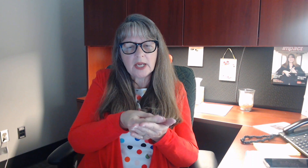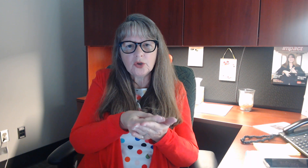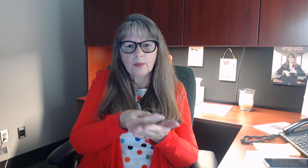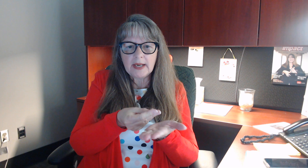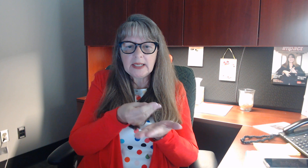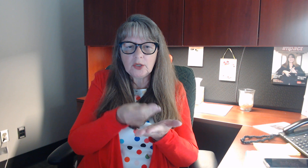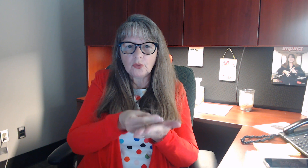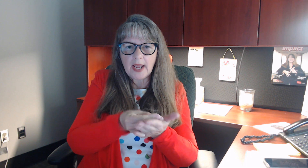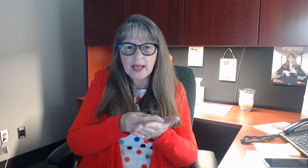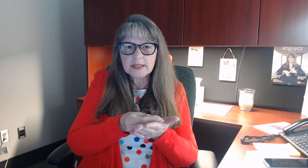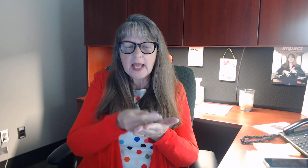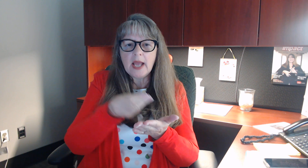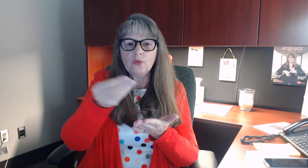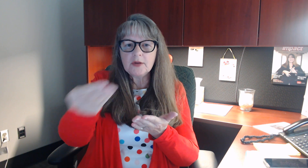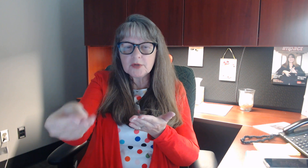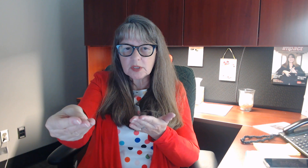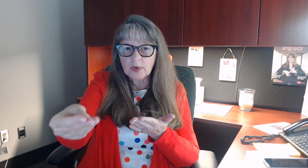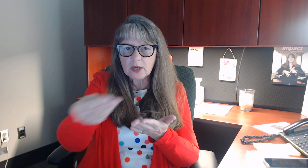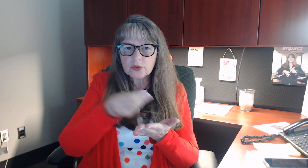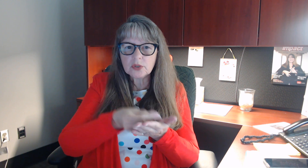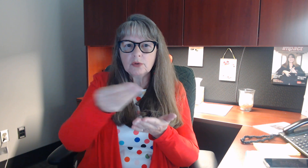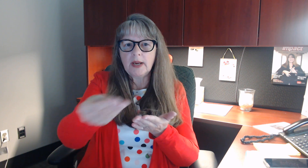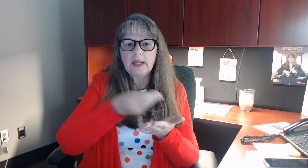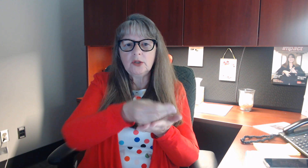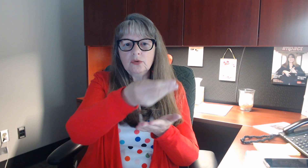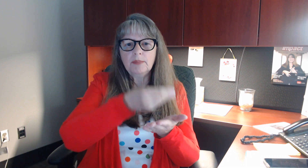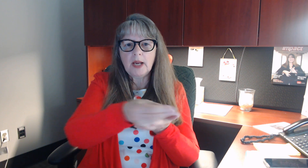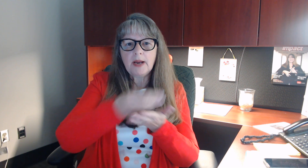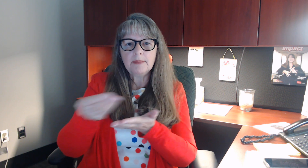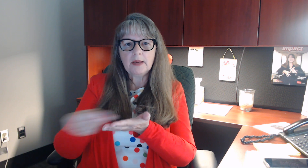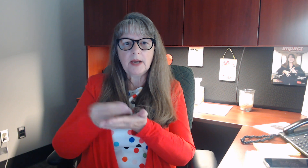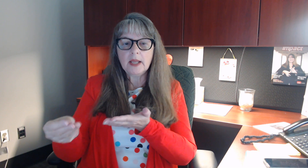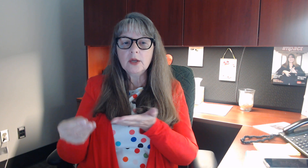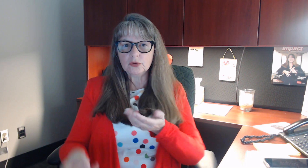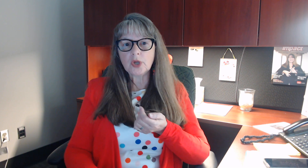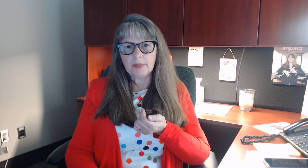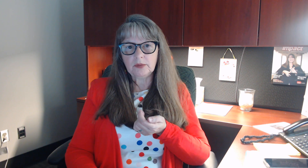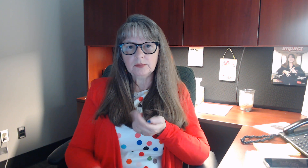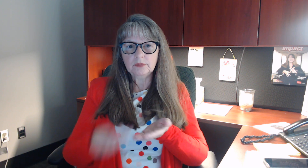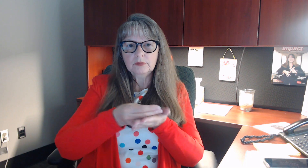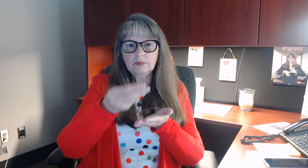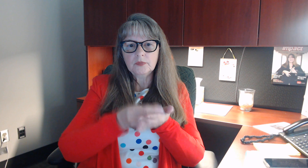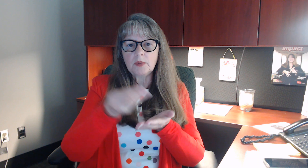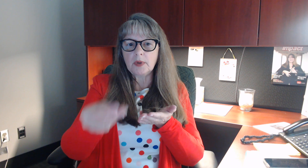your money in your hand and you give it to someone else, you're buying, and you do buy, you're shopping. So I'm going to buy